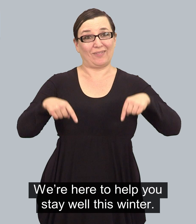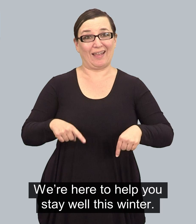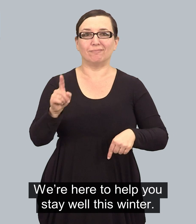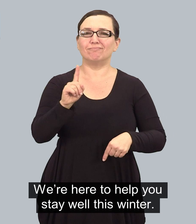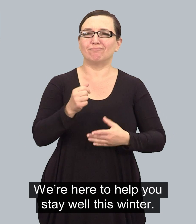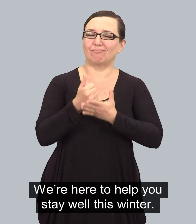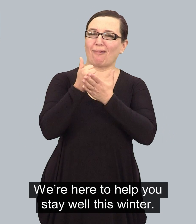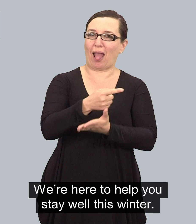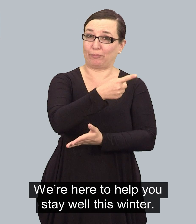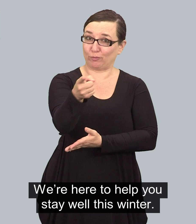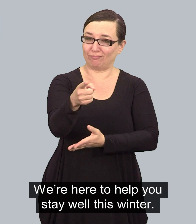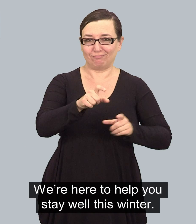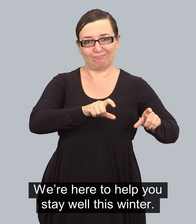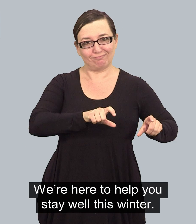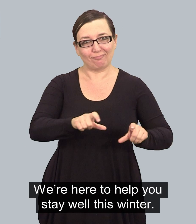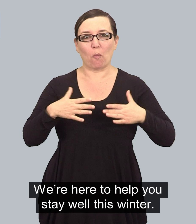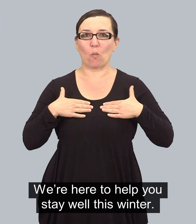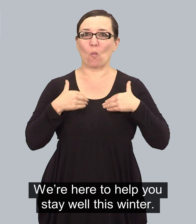We're here to help you stay well this winter.